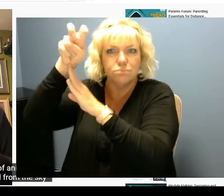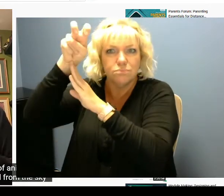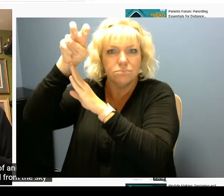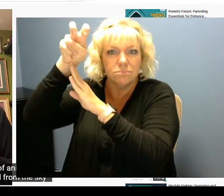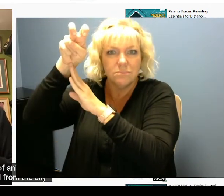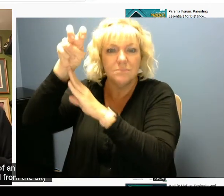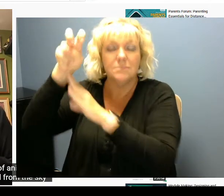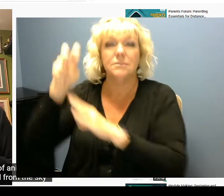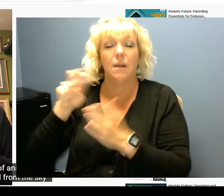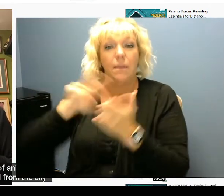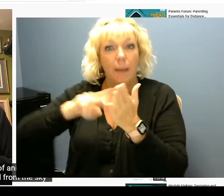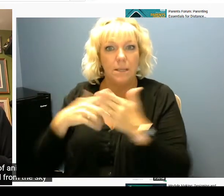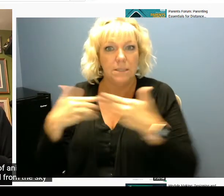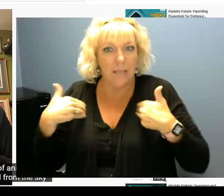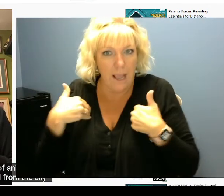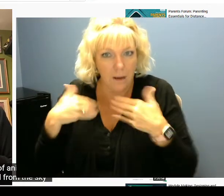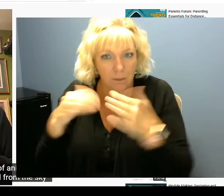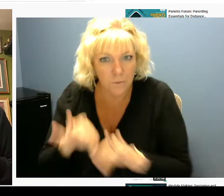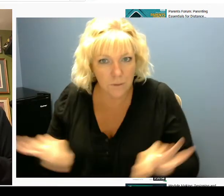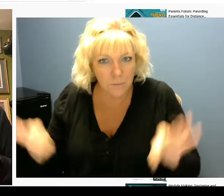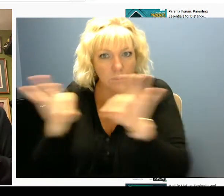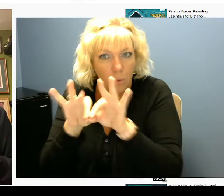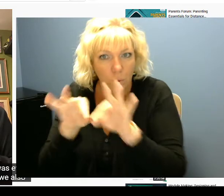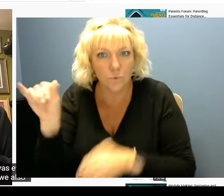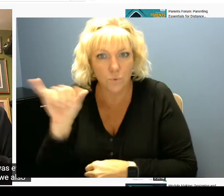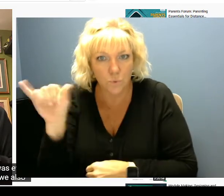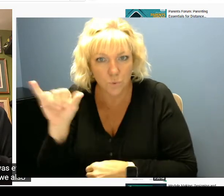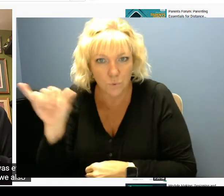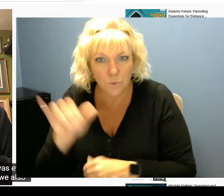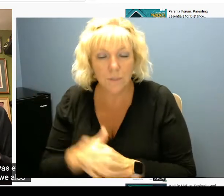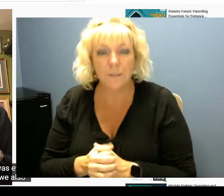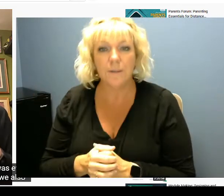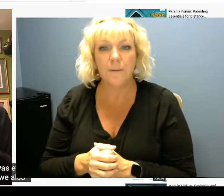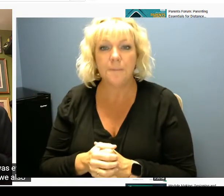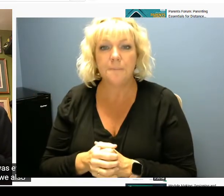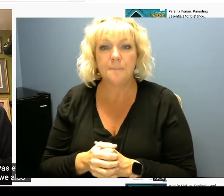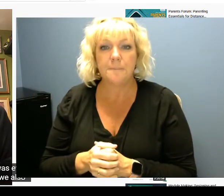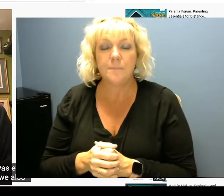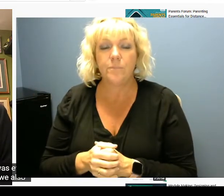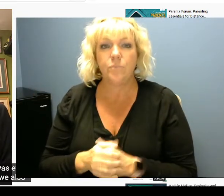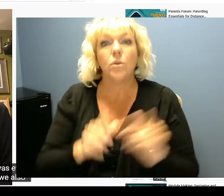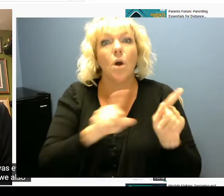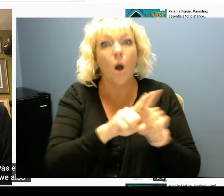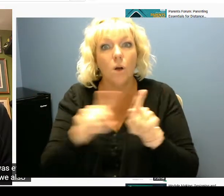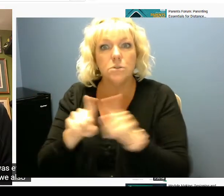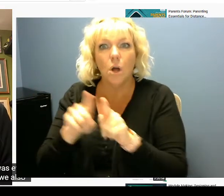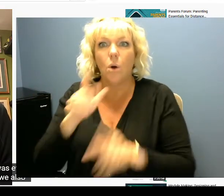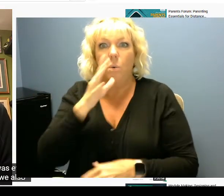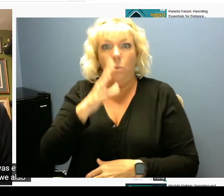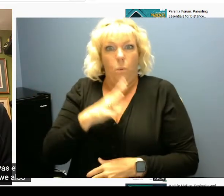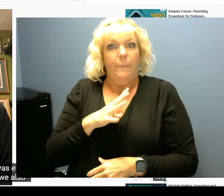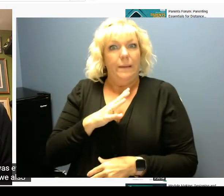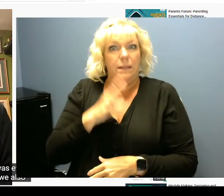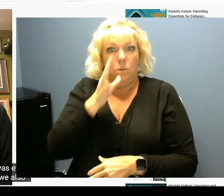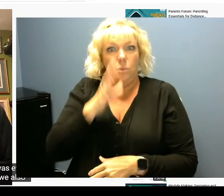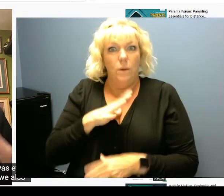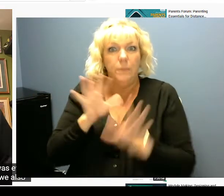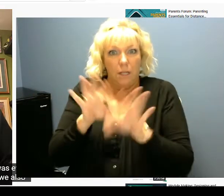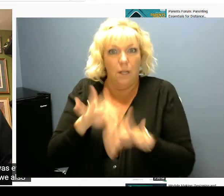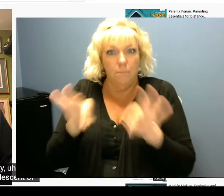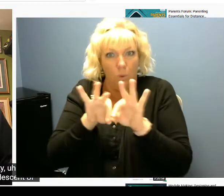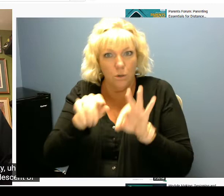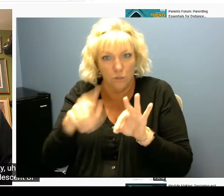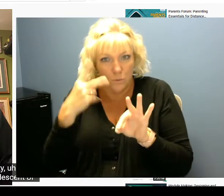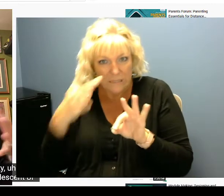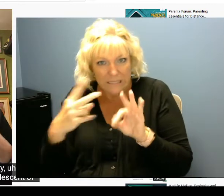of animals that we saw in the woman who fell from the sky. Also the role of women was evident in this constitution that